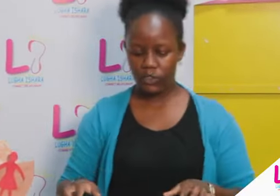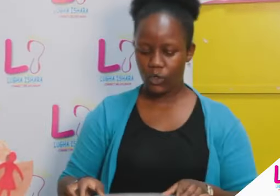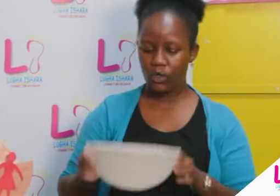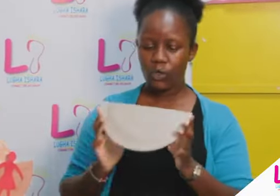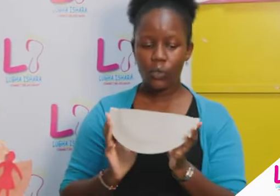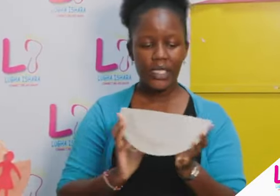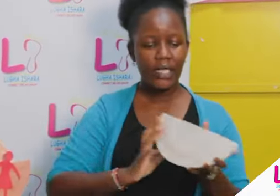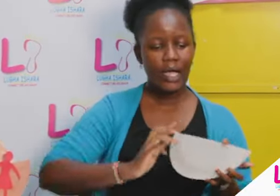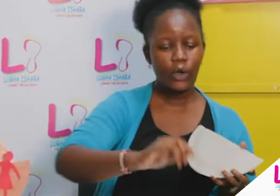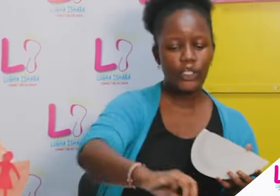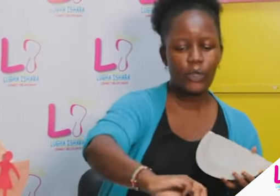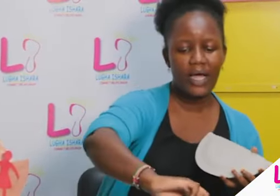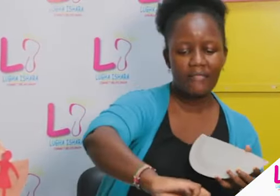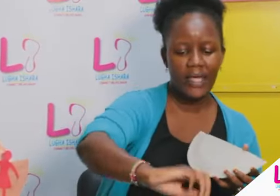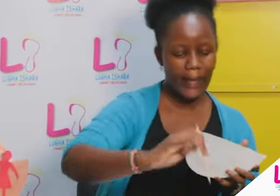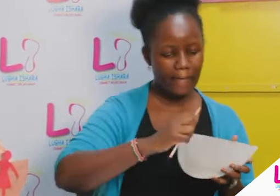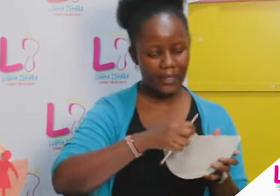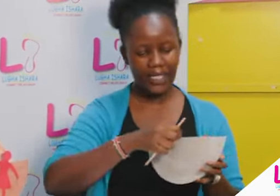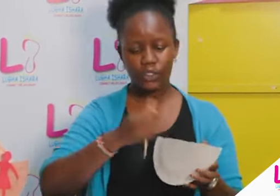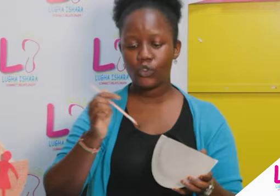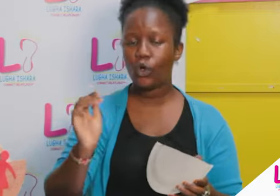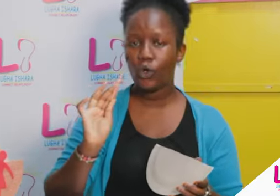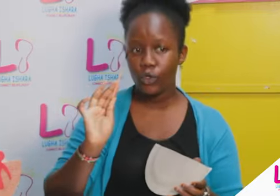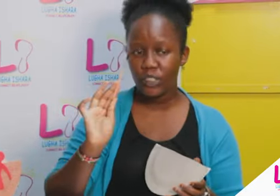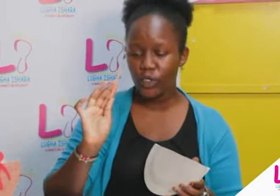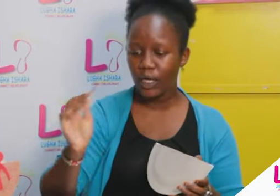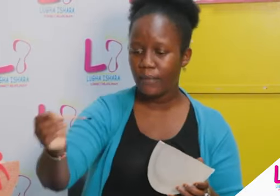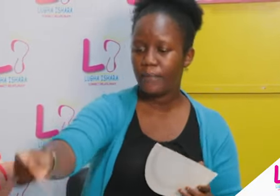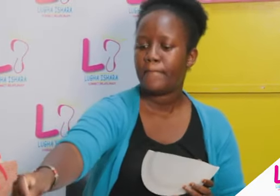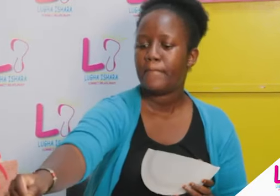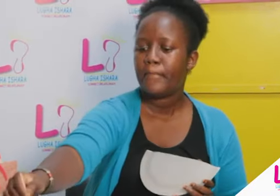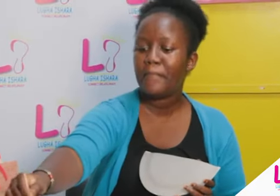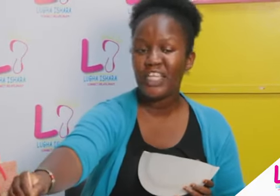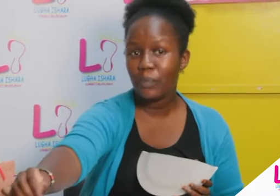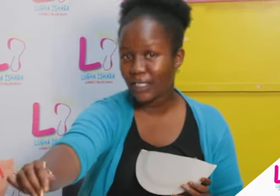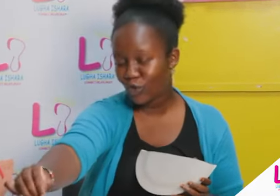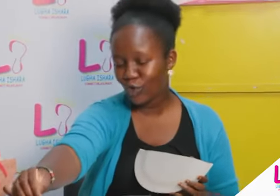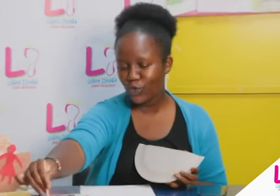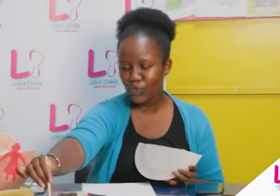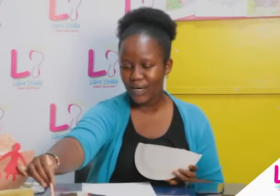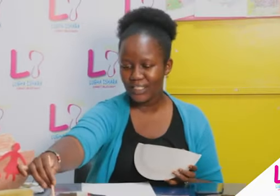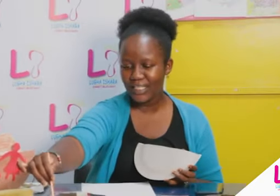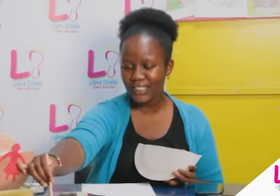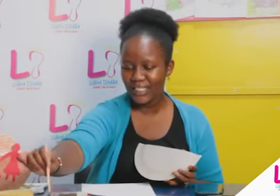So we are going to have the paint. So you take your paintbrush, not toothbrush as I said